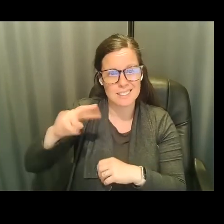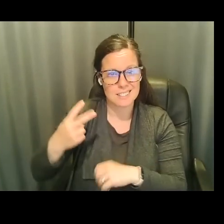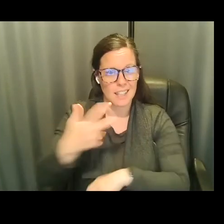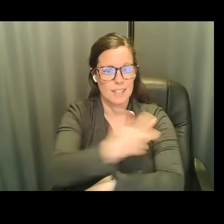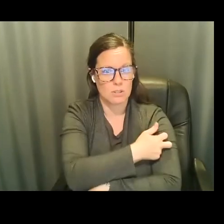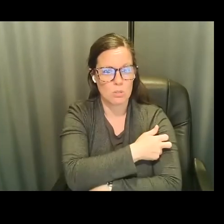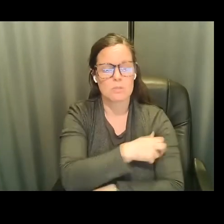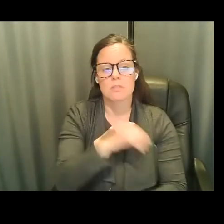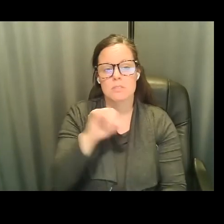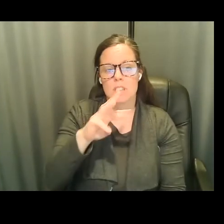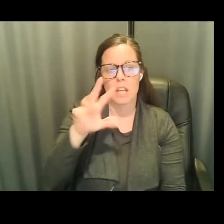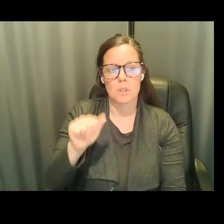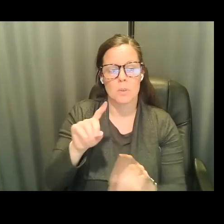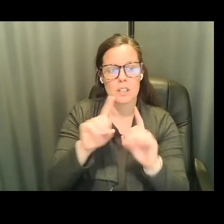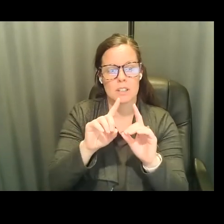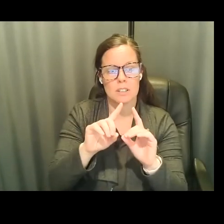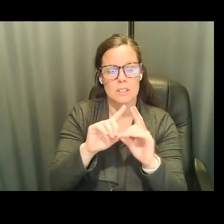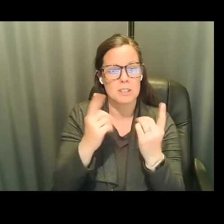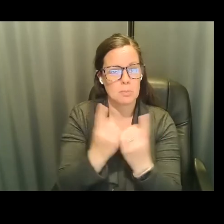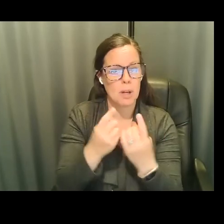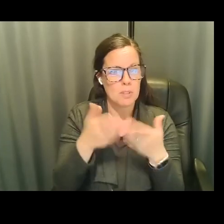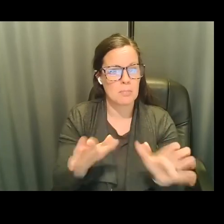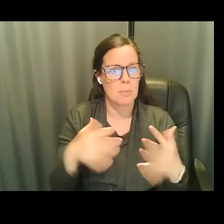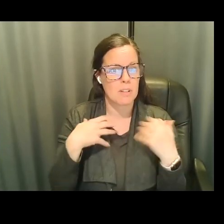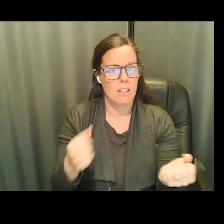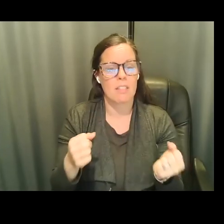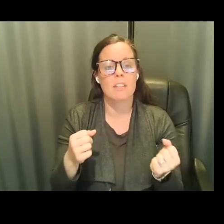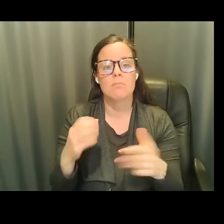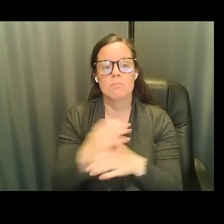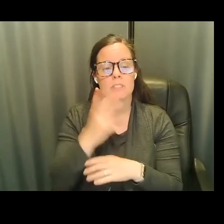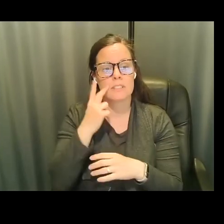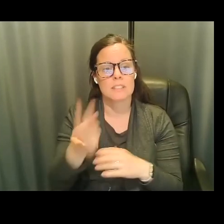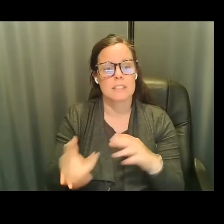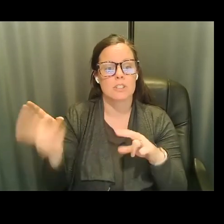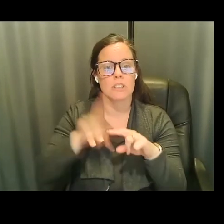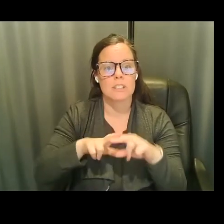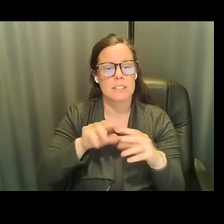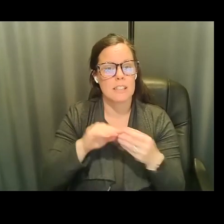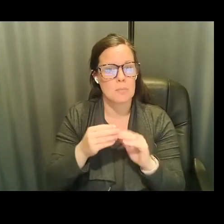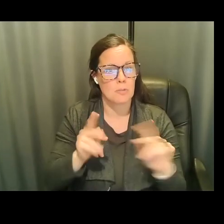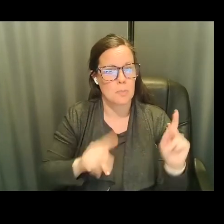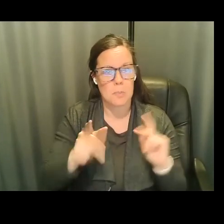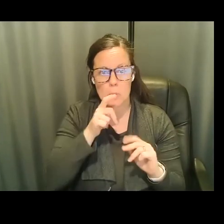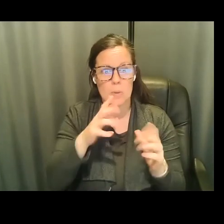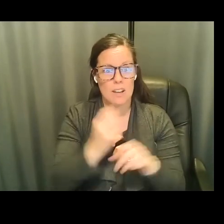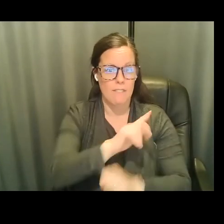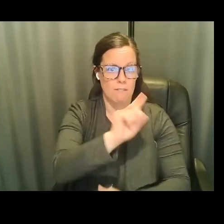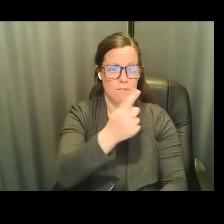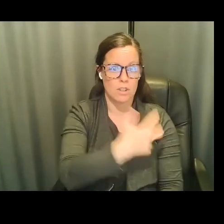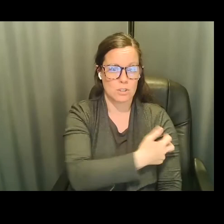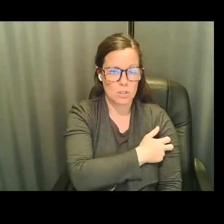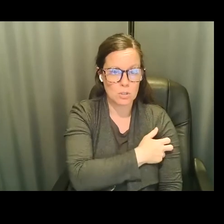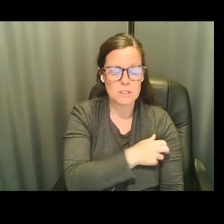The Iowa Department of Public Health has shared that they've seen an increase in the number of individuals who have gotten a first dose of